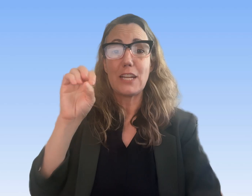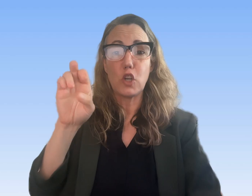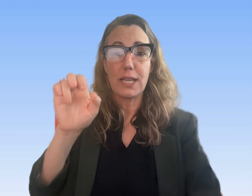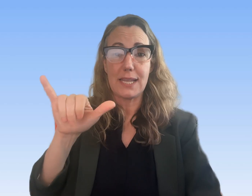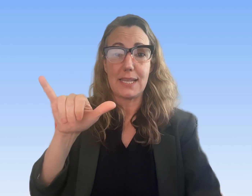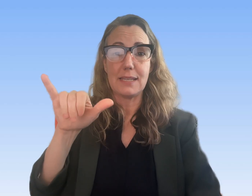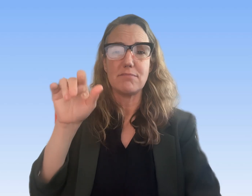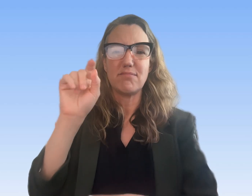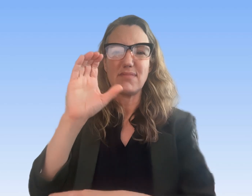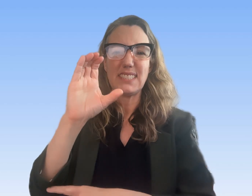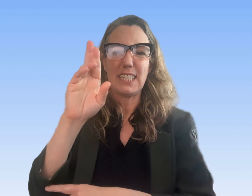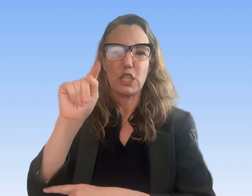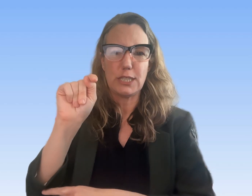theory, CRT,